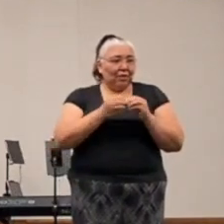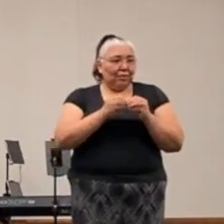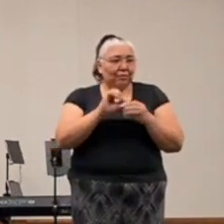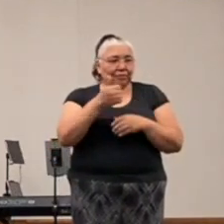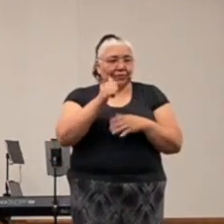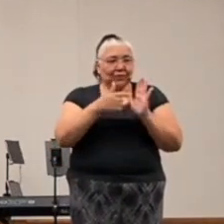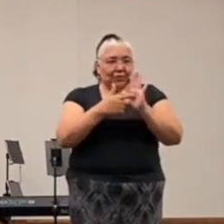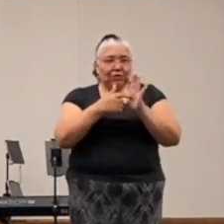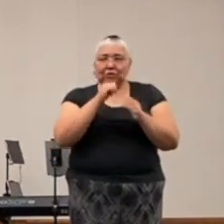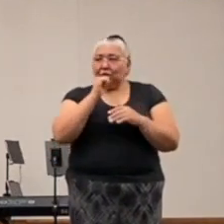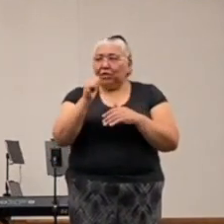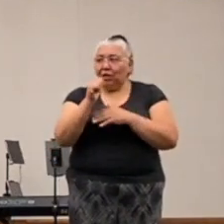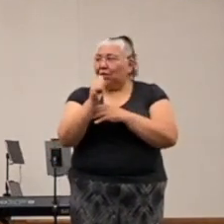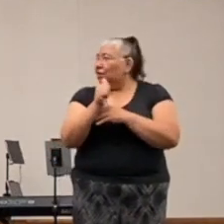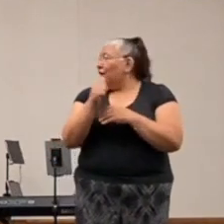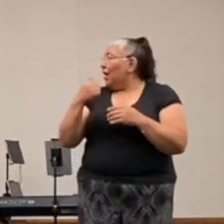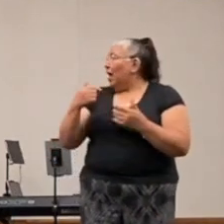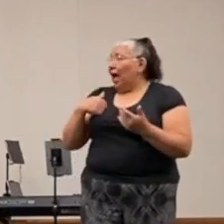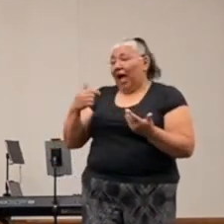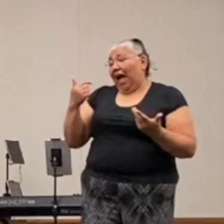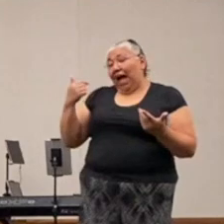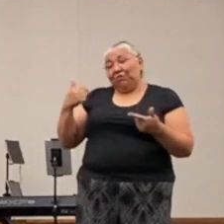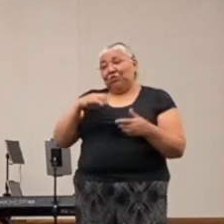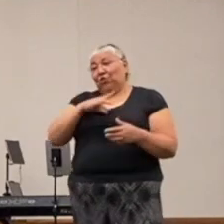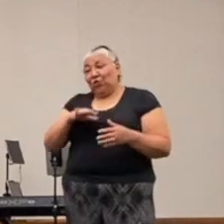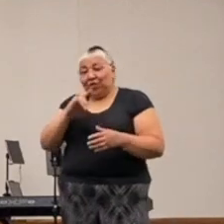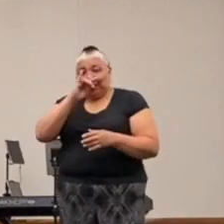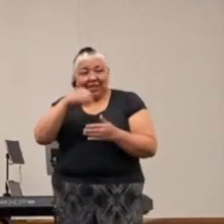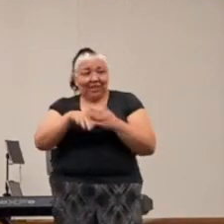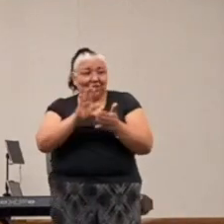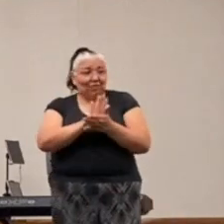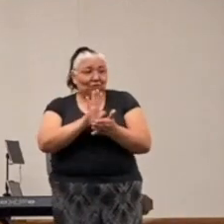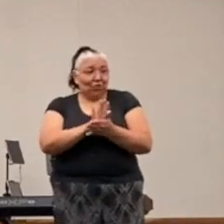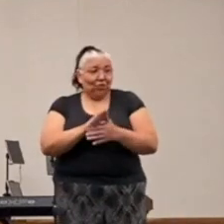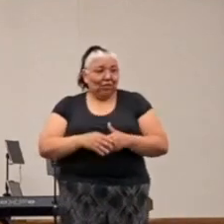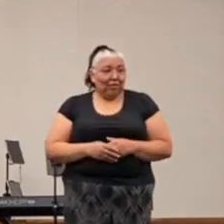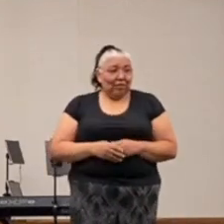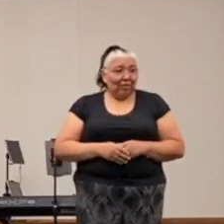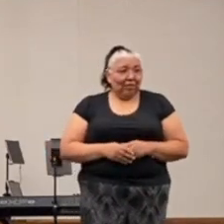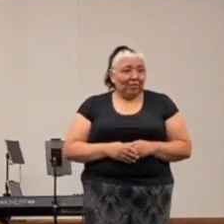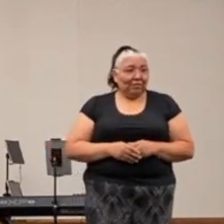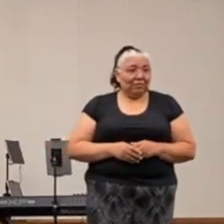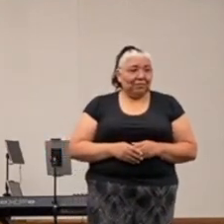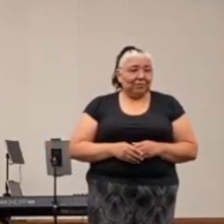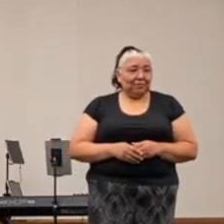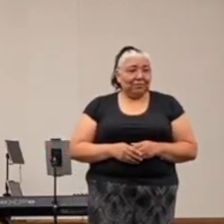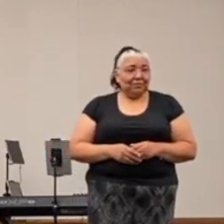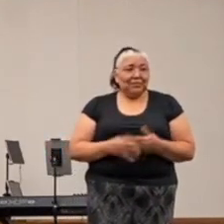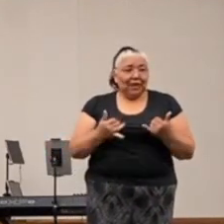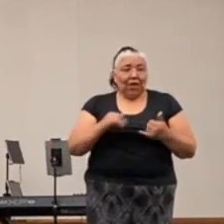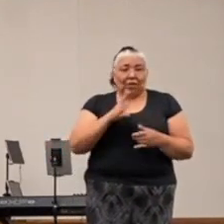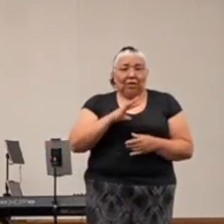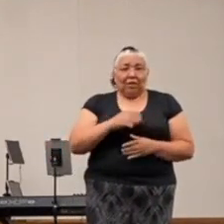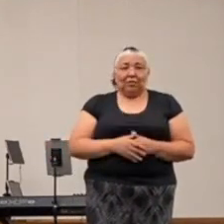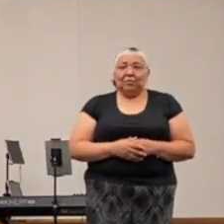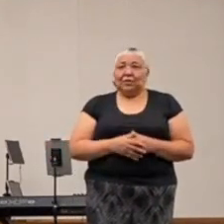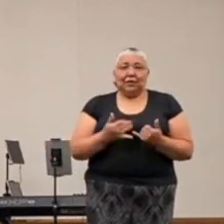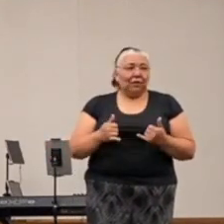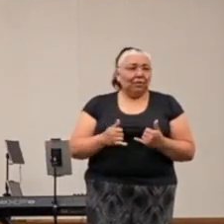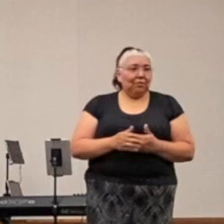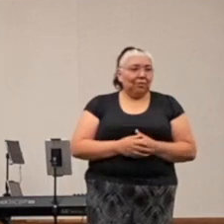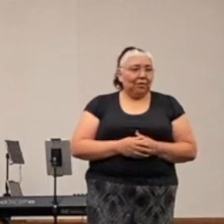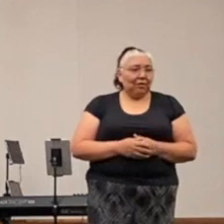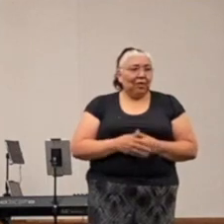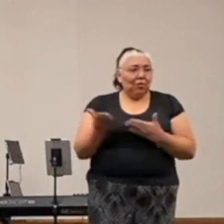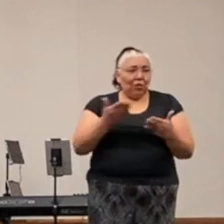school. How the heck would I know? I'm the coolest kid in school. That's the top 10 right there, right? Awesome. So which brings us down to